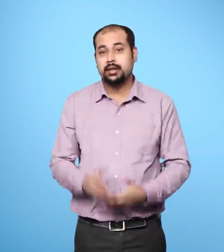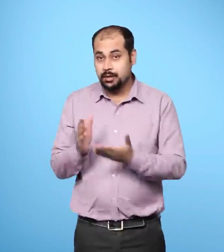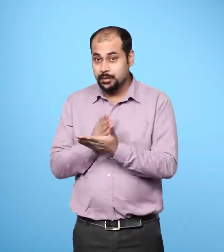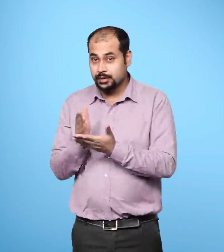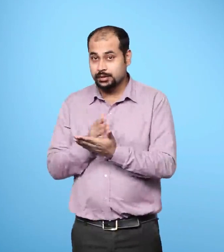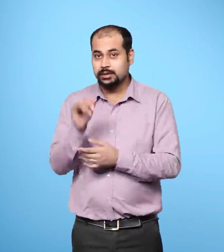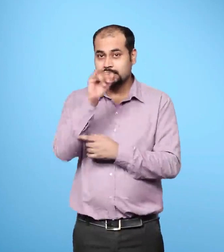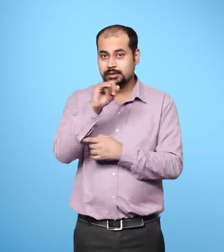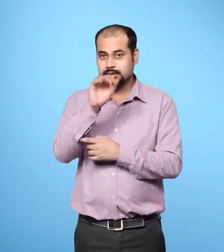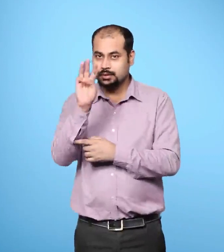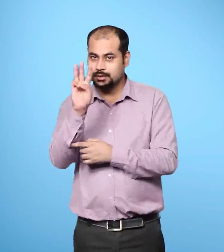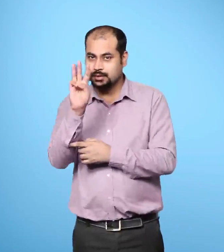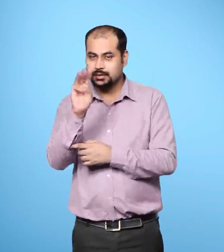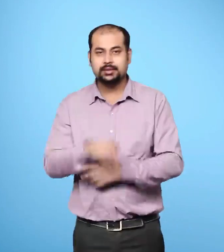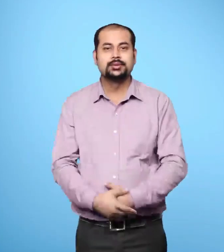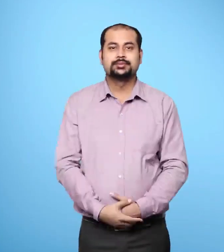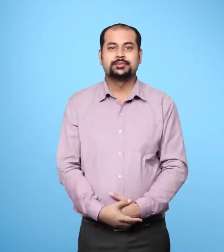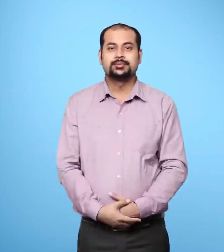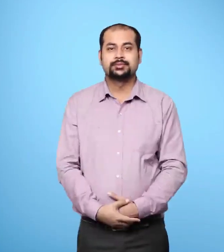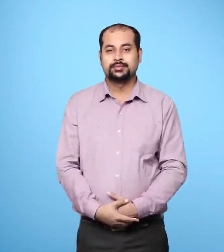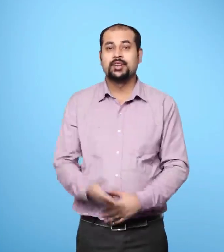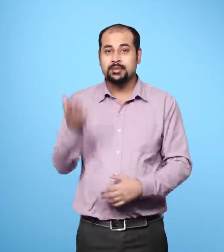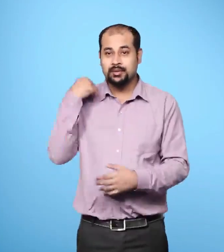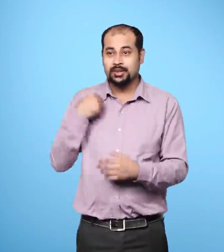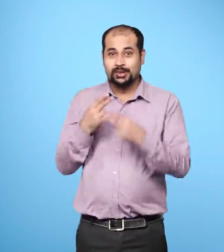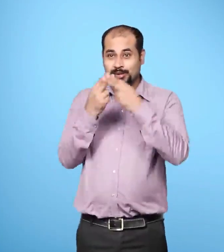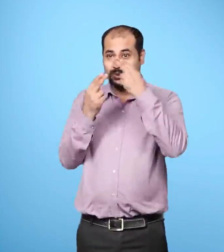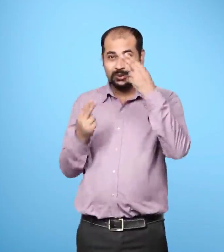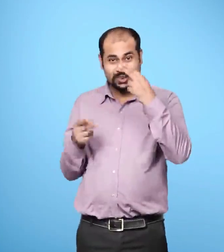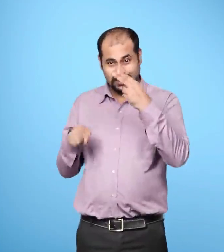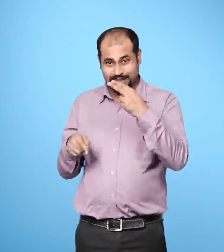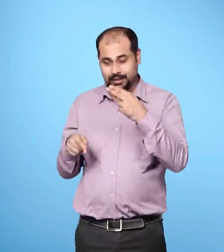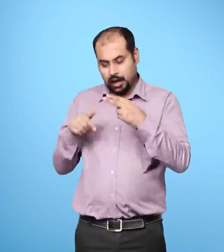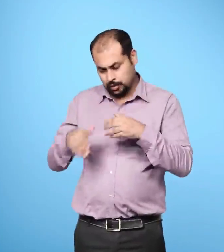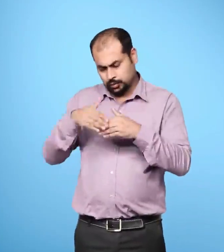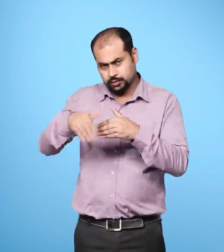Page number 63. The story continues.